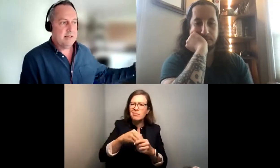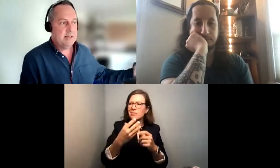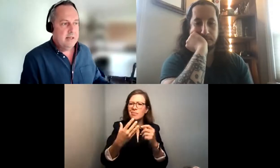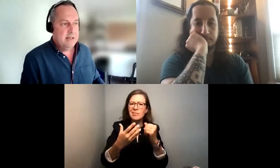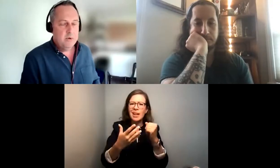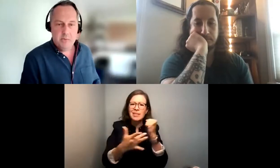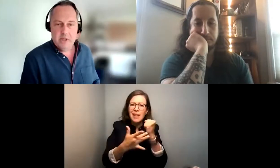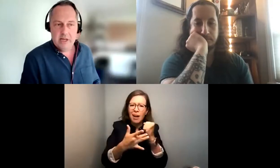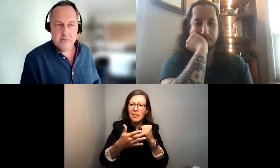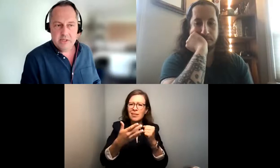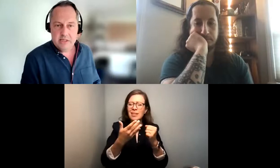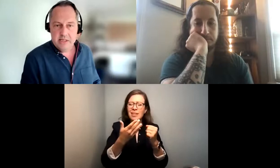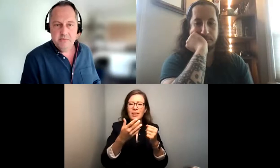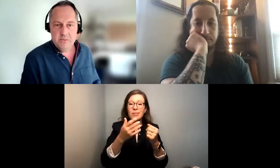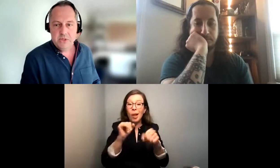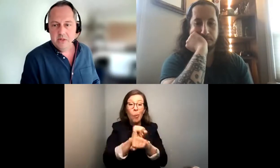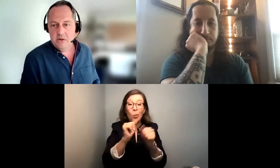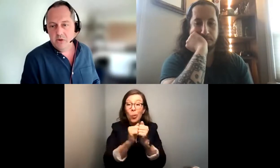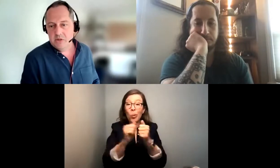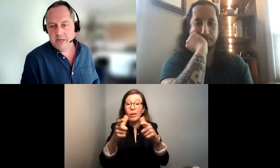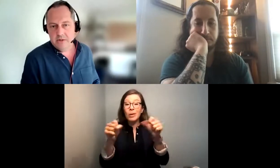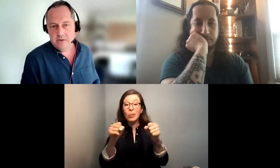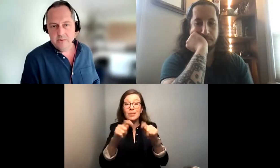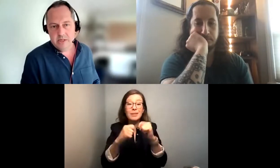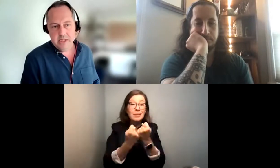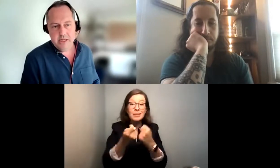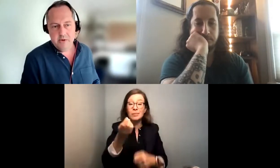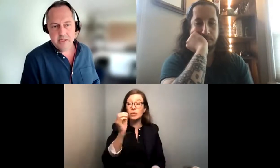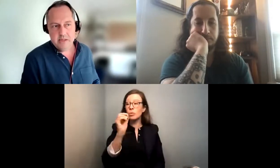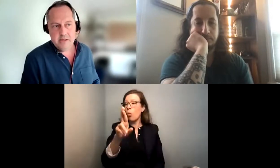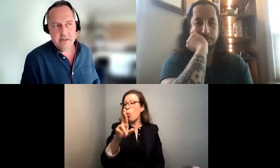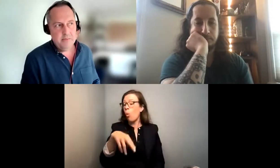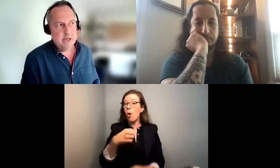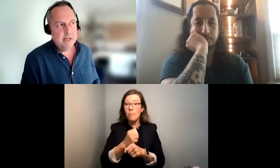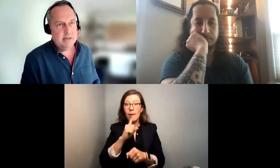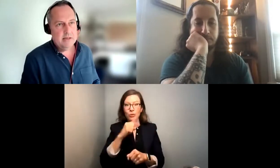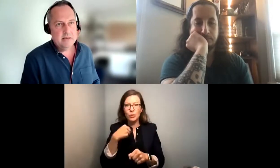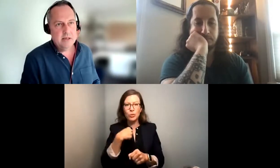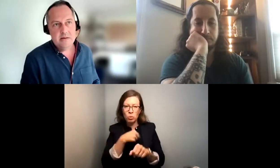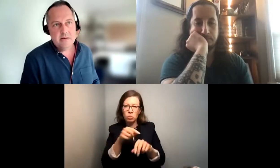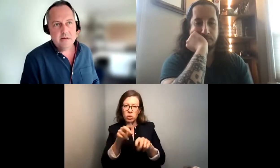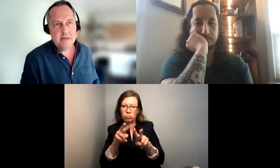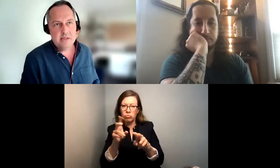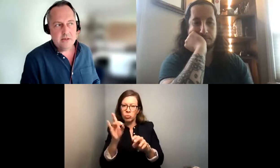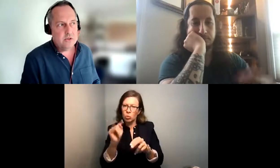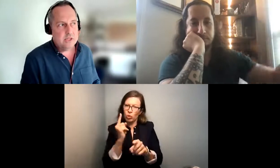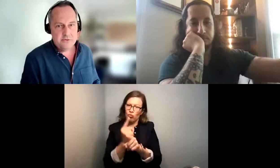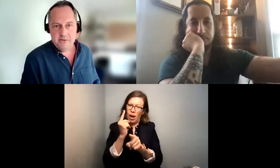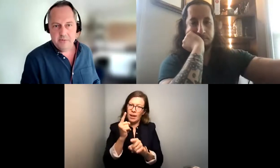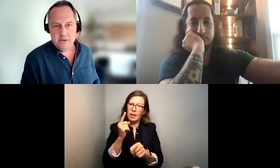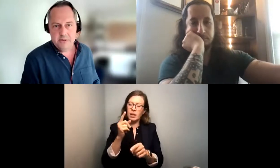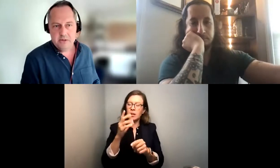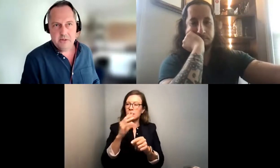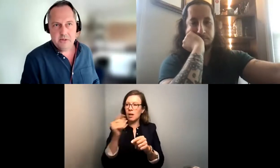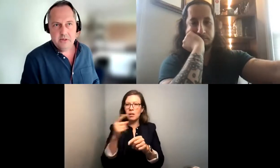capacity as working with the linguistic teams, or to make sure that we're actually getting it right, and the technology is